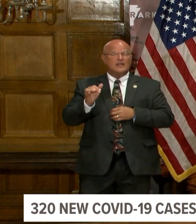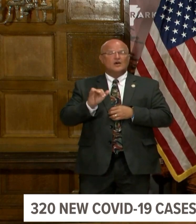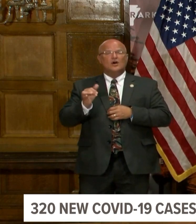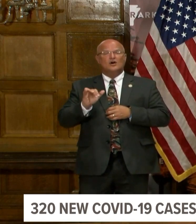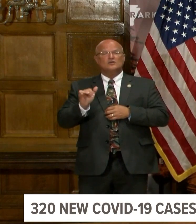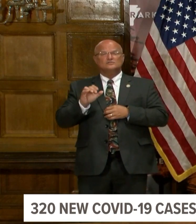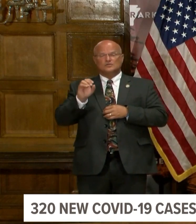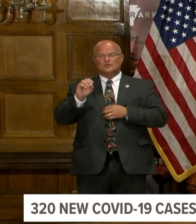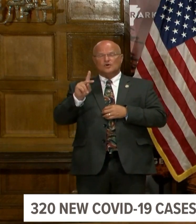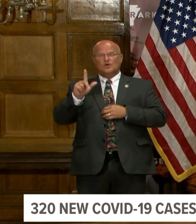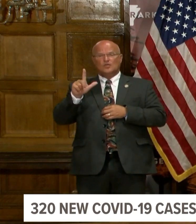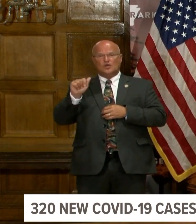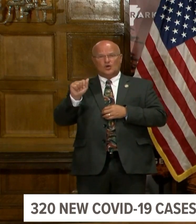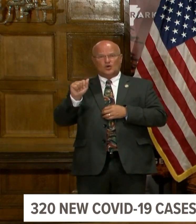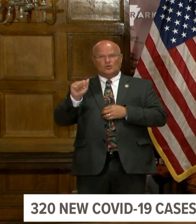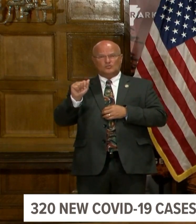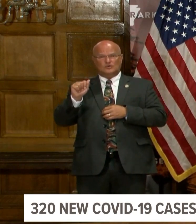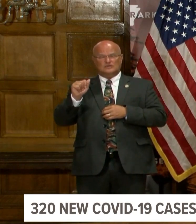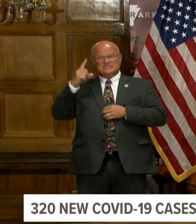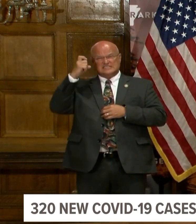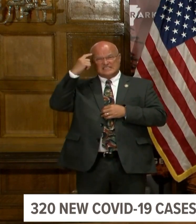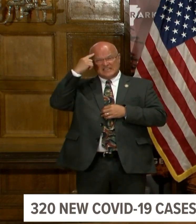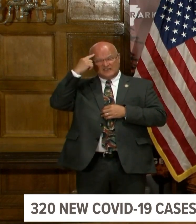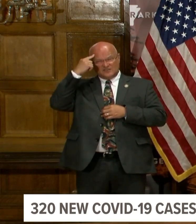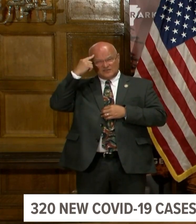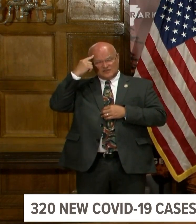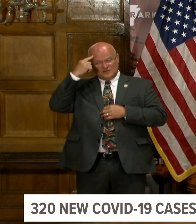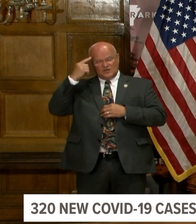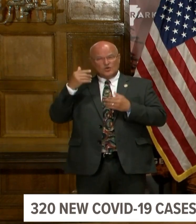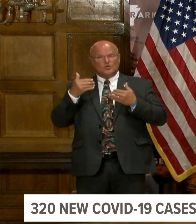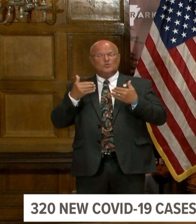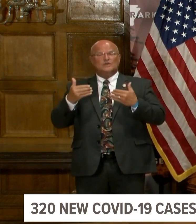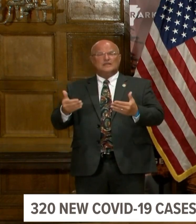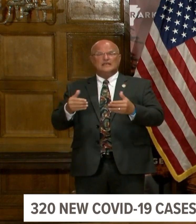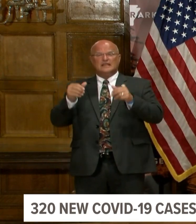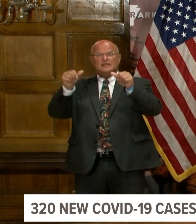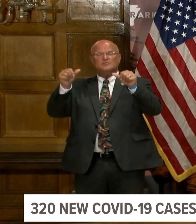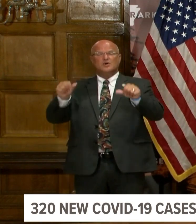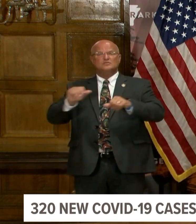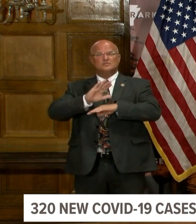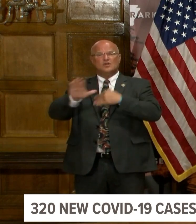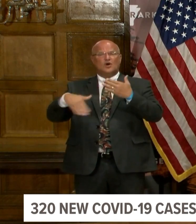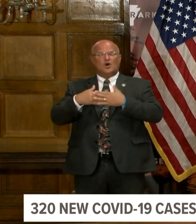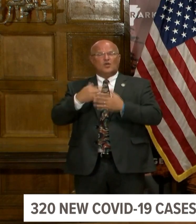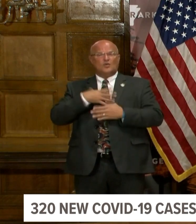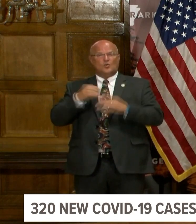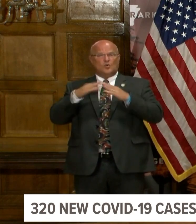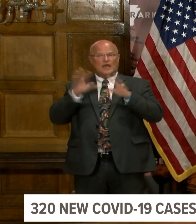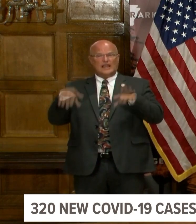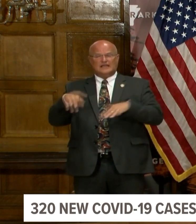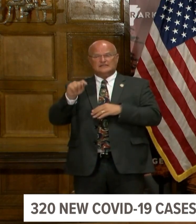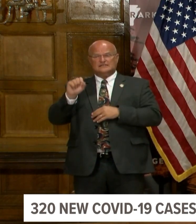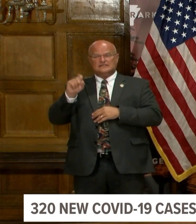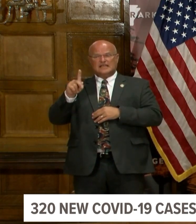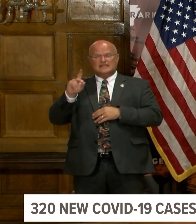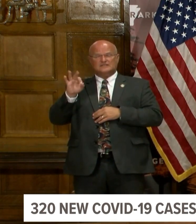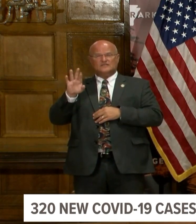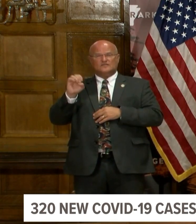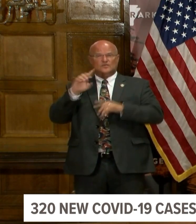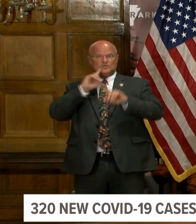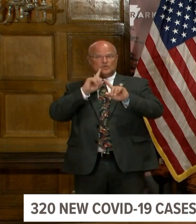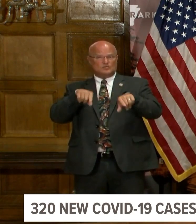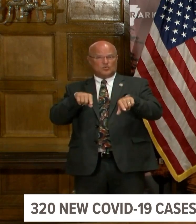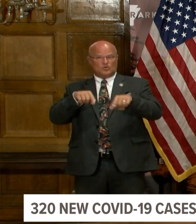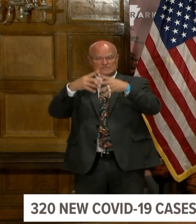also, Oklahoma's governor has just gone ahead and posted all of the White House task force reports they've gotten,